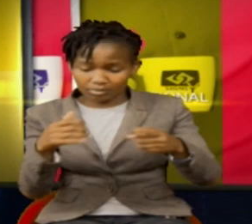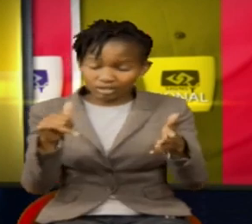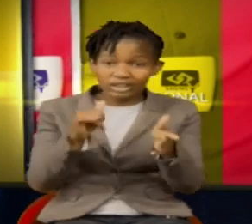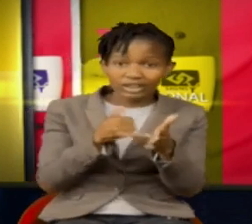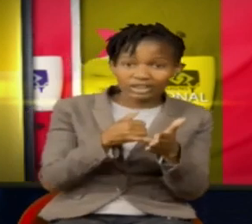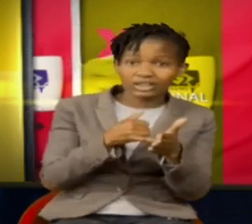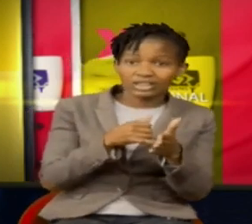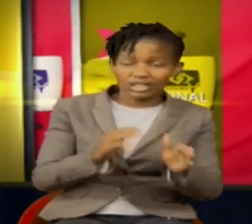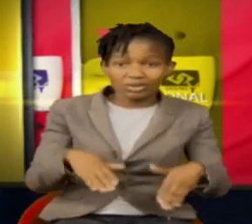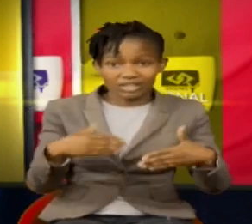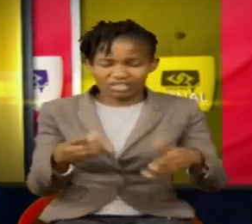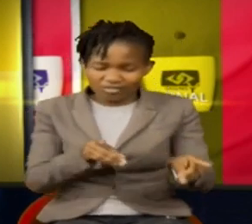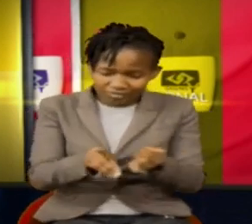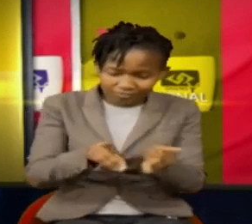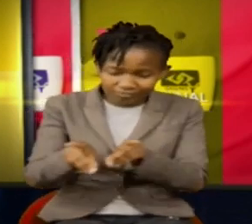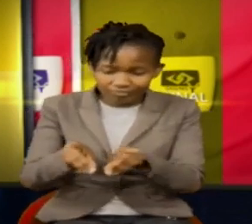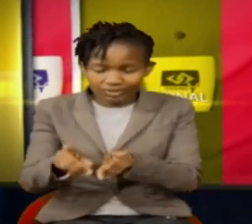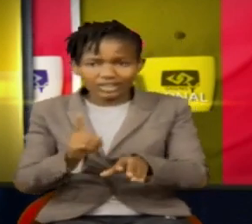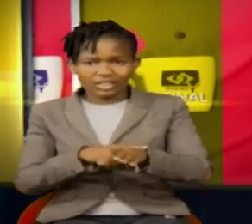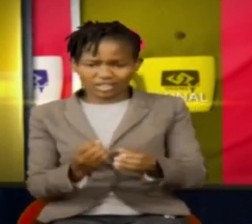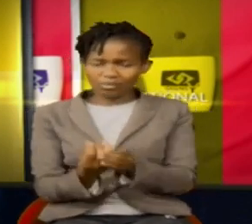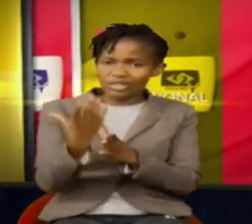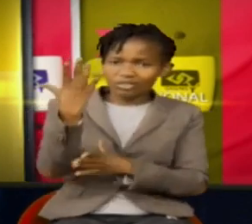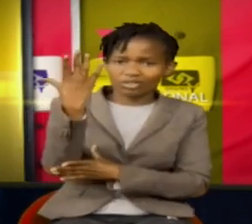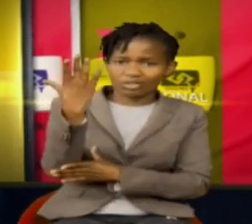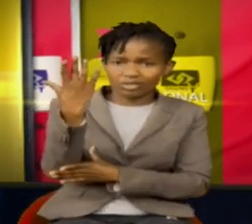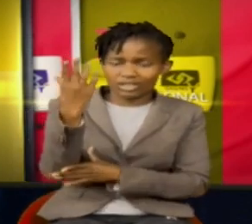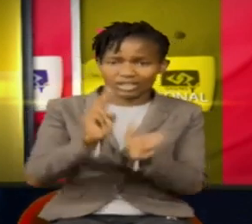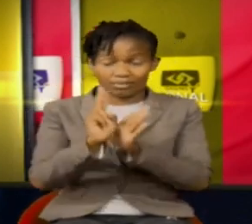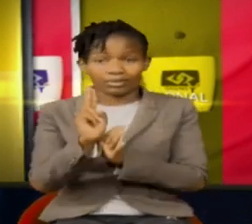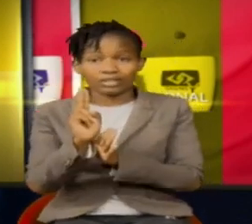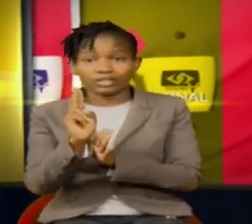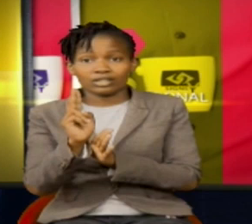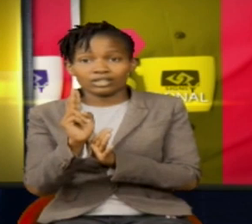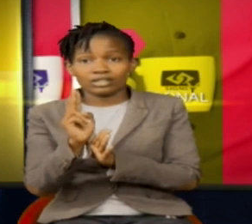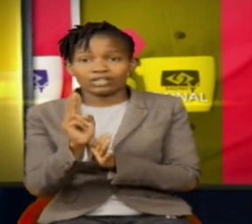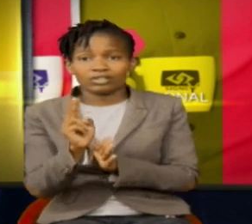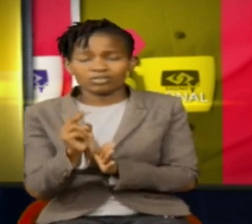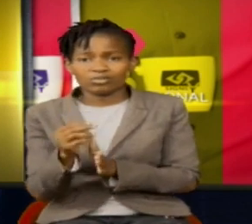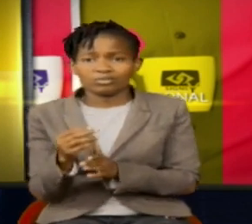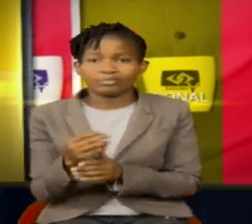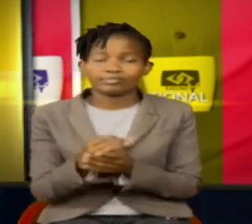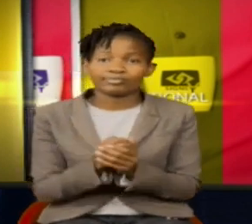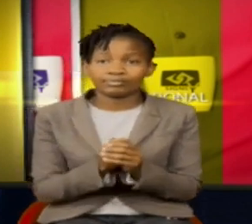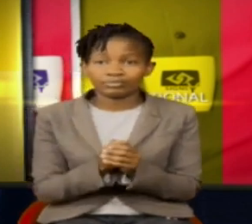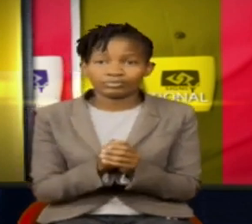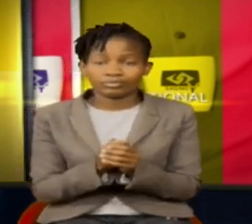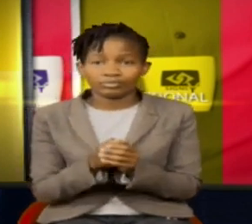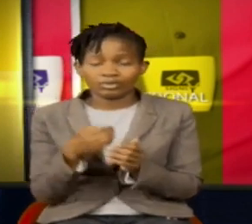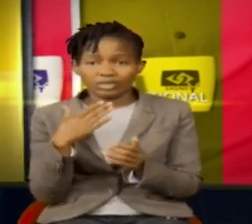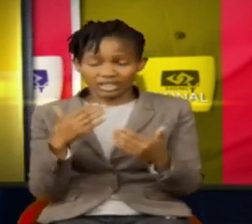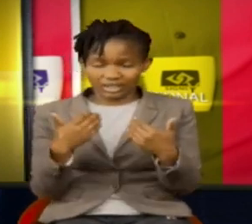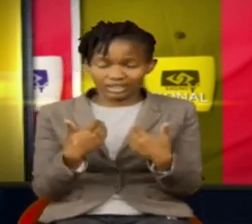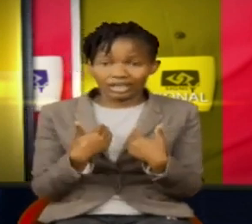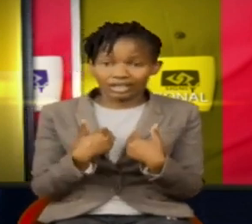it? And give direction. When we were growing up, Kakso, I don't know how it was for you, but for me, we didn't have peers that we